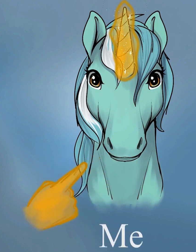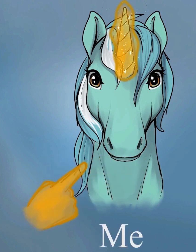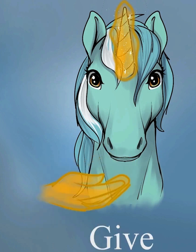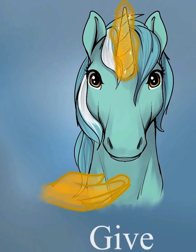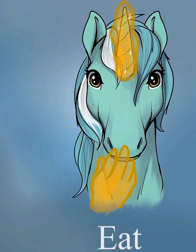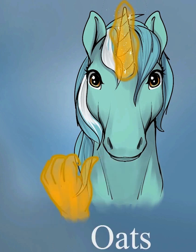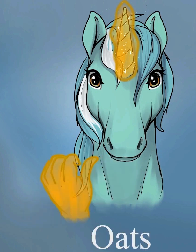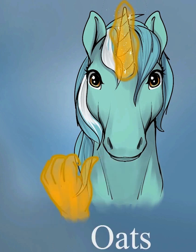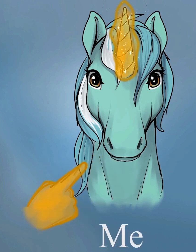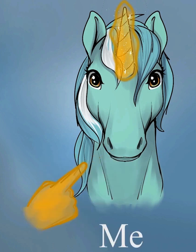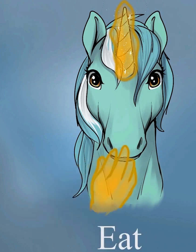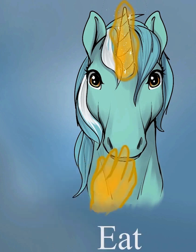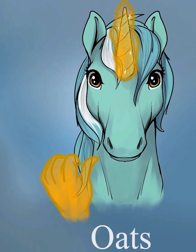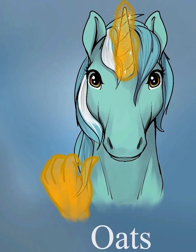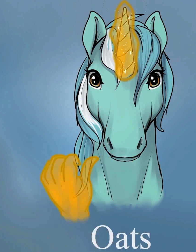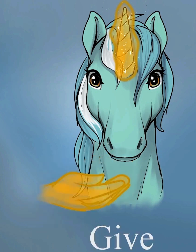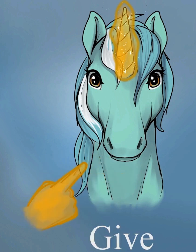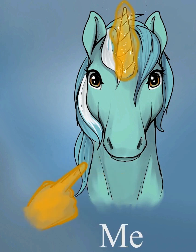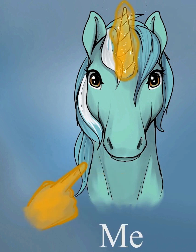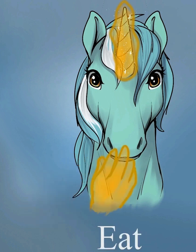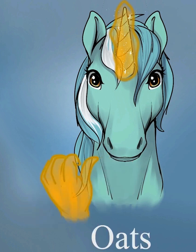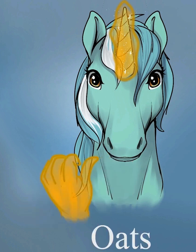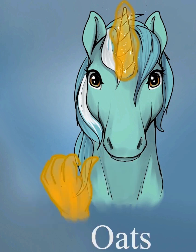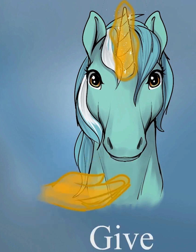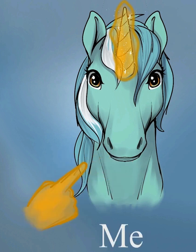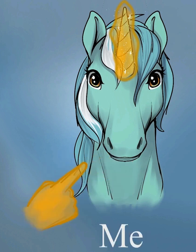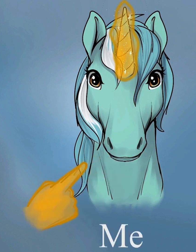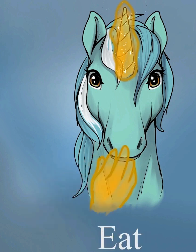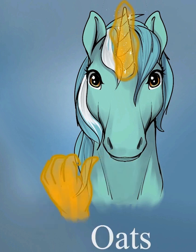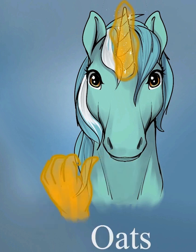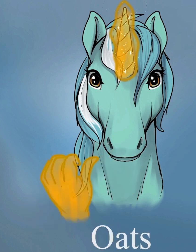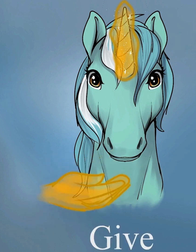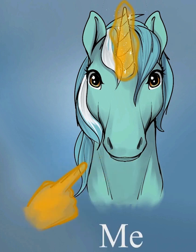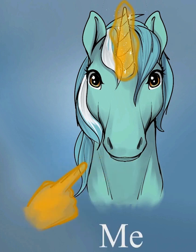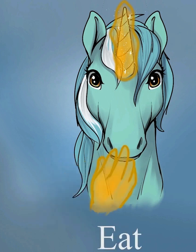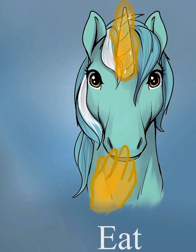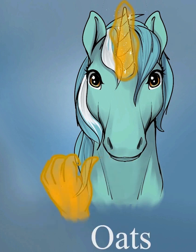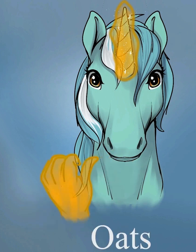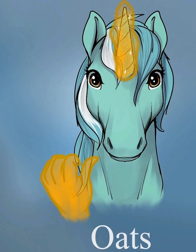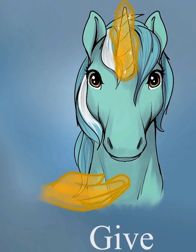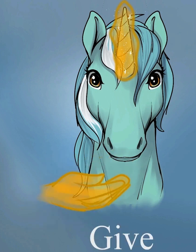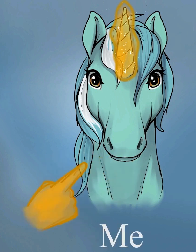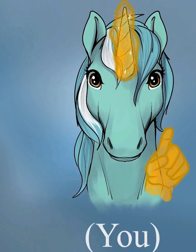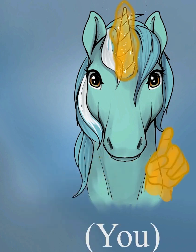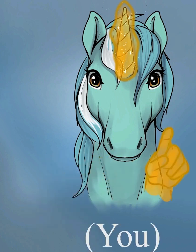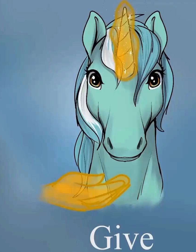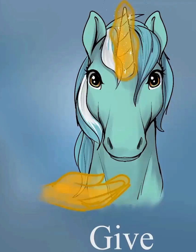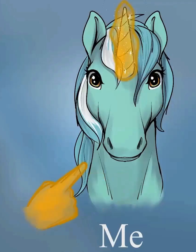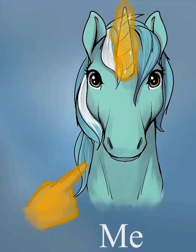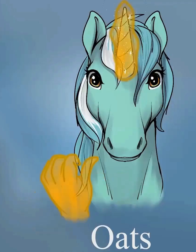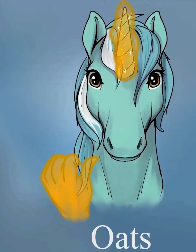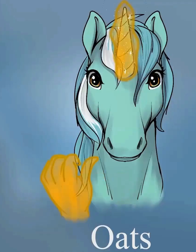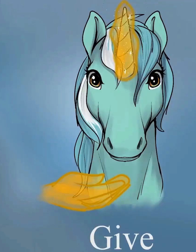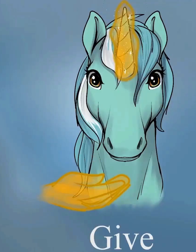me, give me oats, me oats, give me oats, give me oats, give me oats, give me you. Give me oats, give